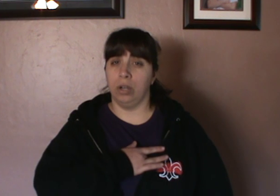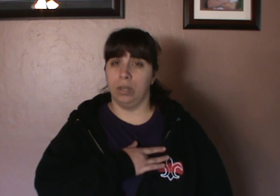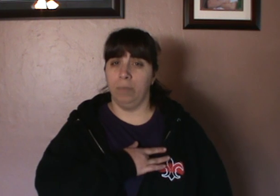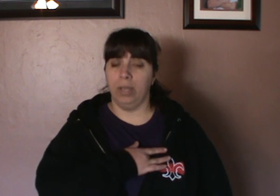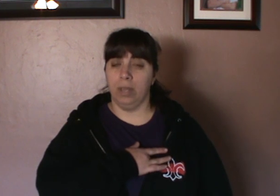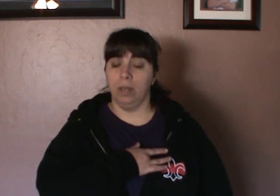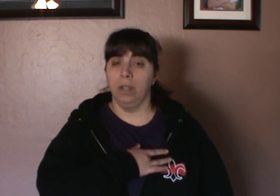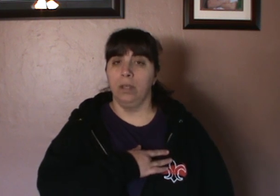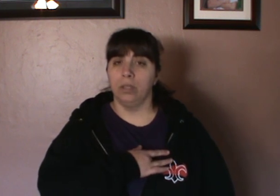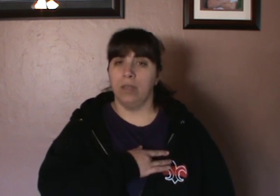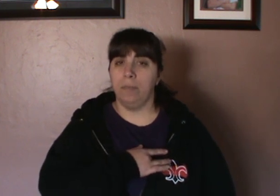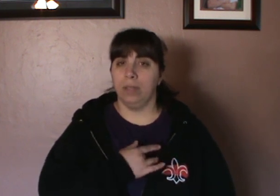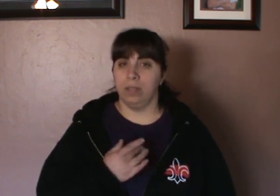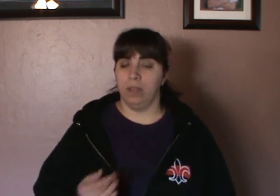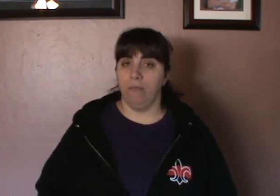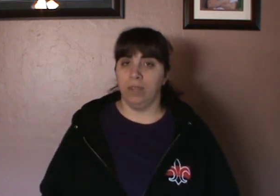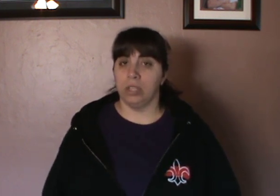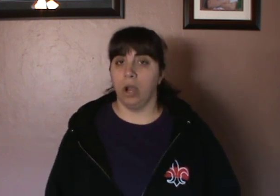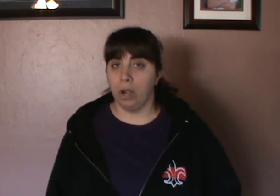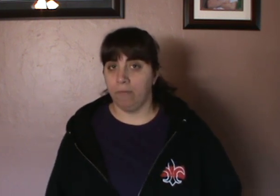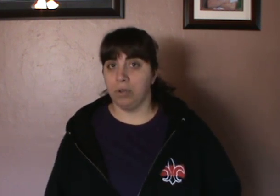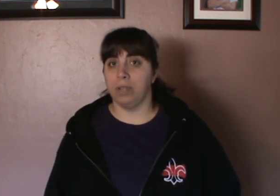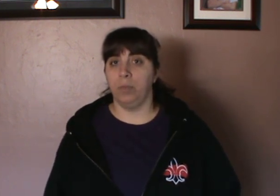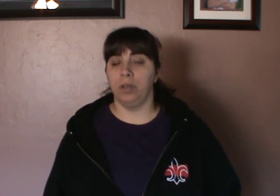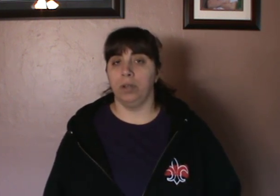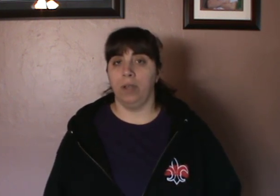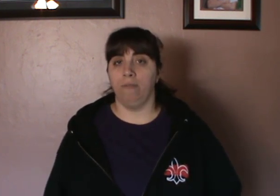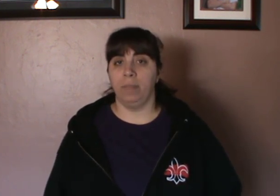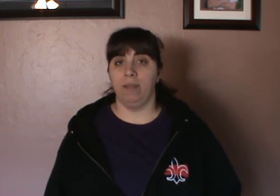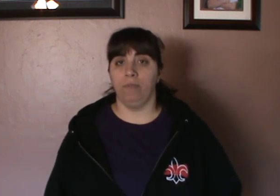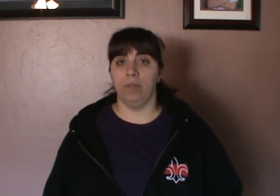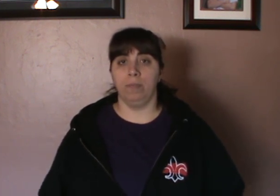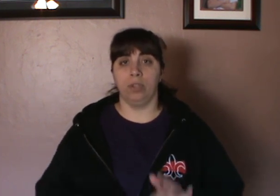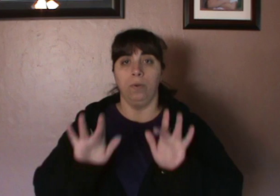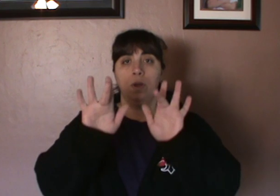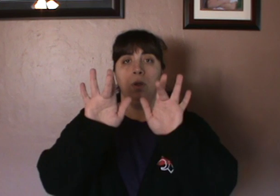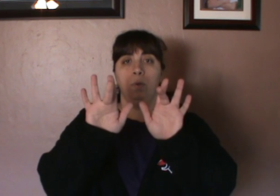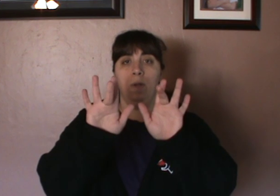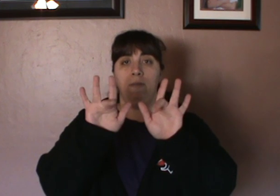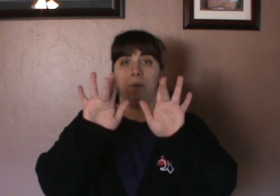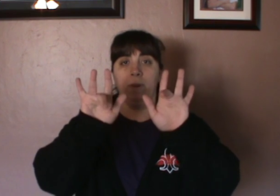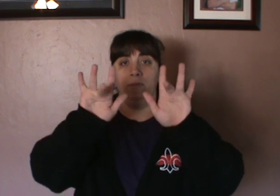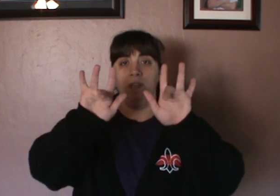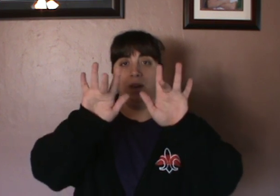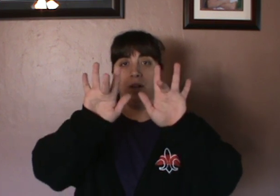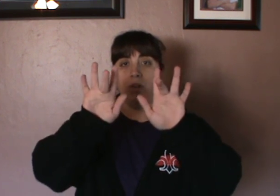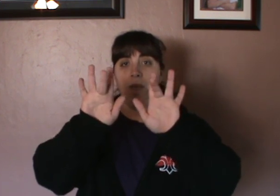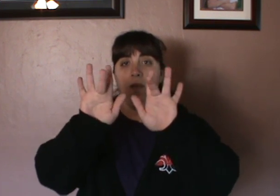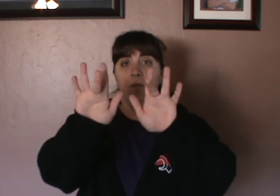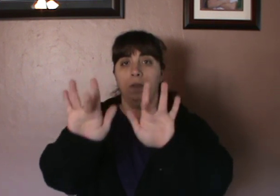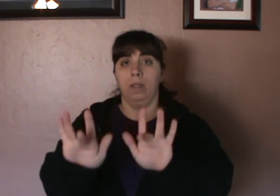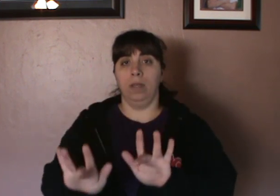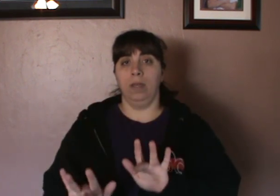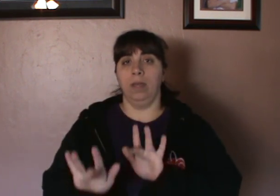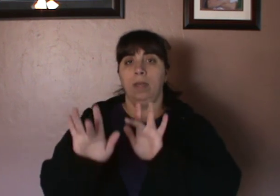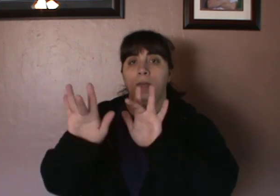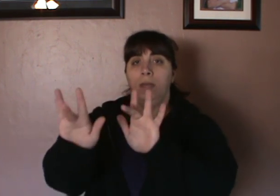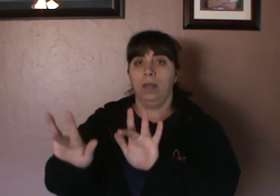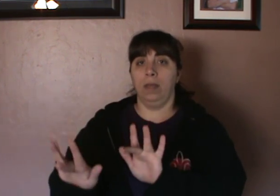to bleed. So that means that you feel sorry for someone or you have pity for them. So we'll have our middle fingers out. And